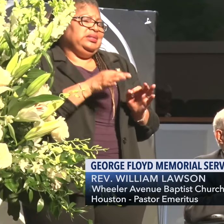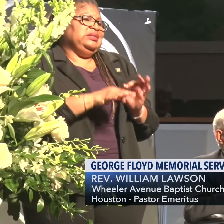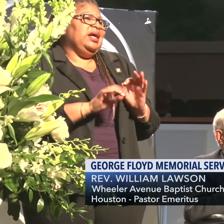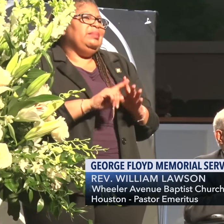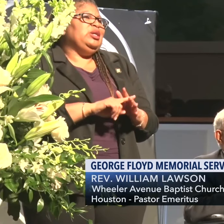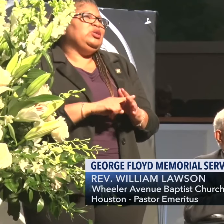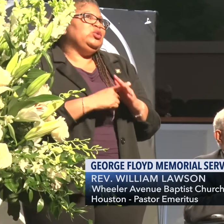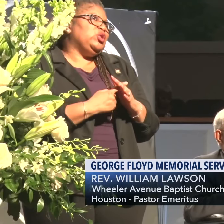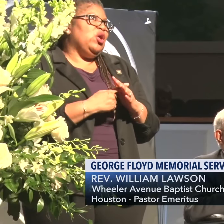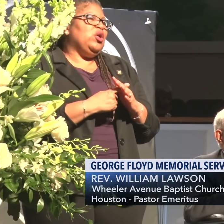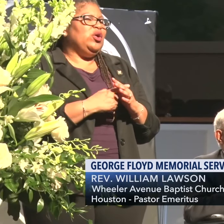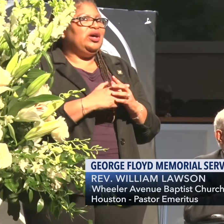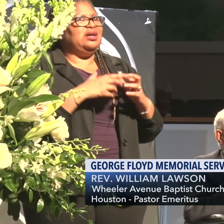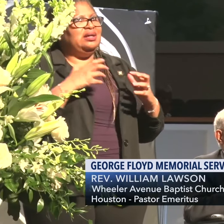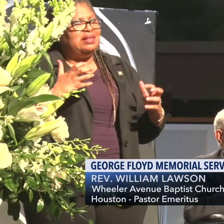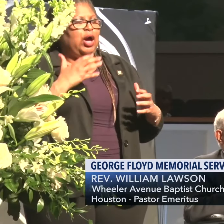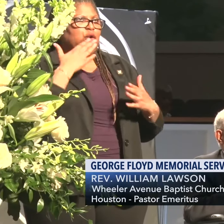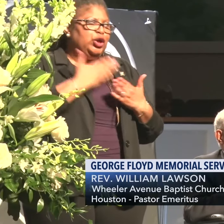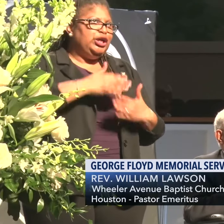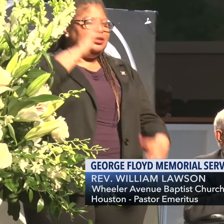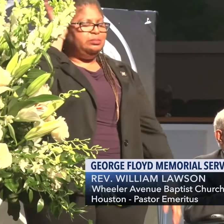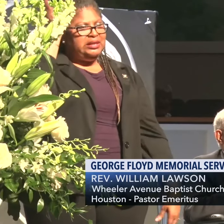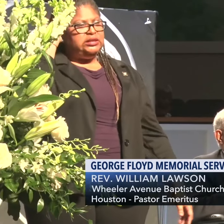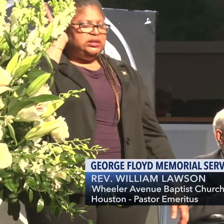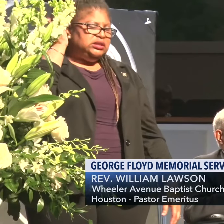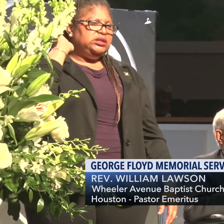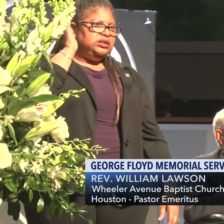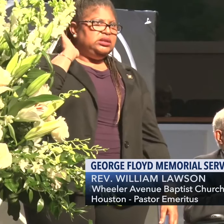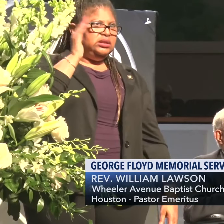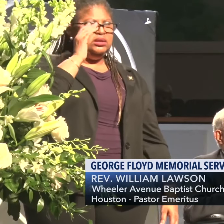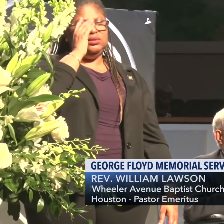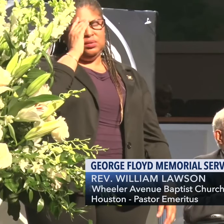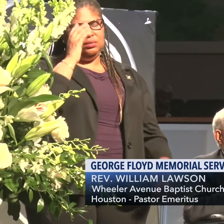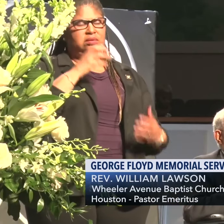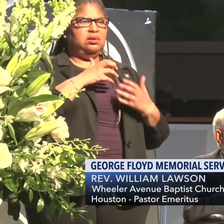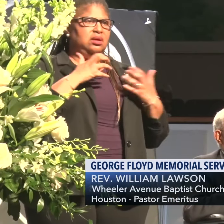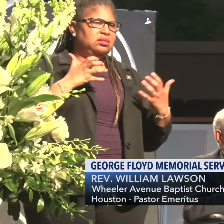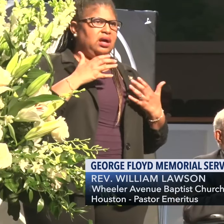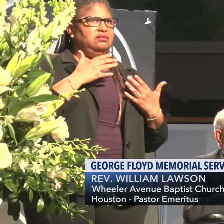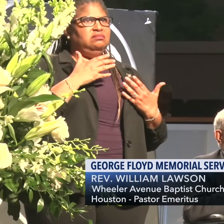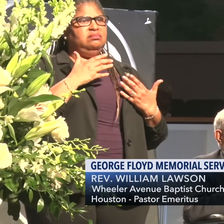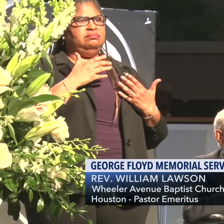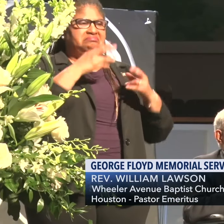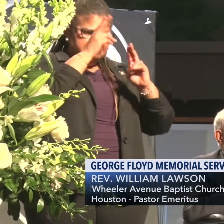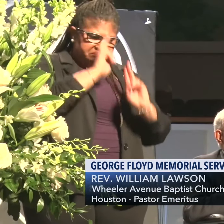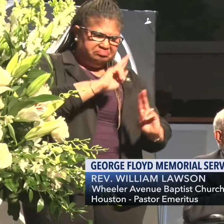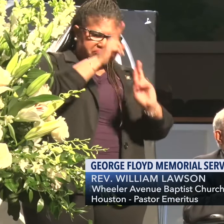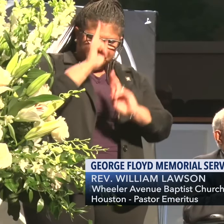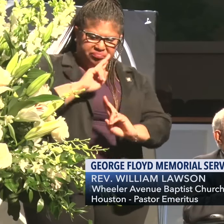of good speeches, a bunch of tributes.